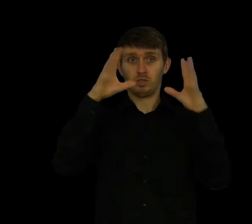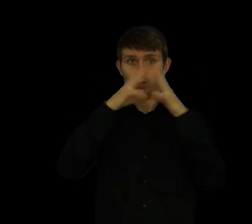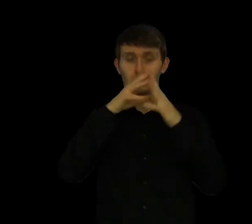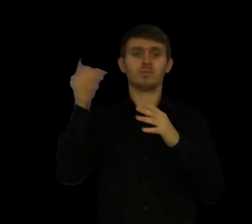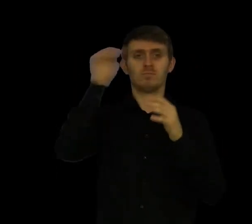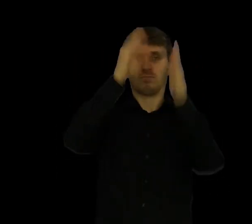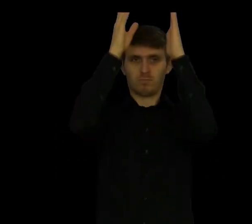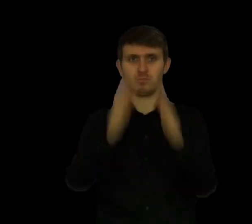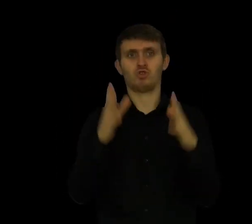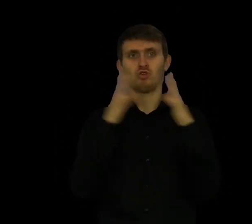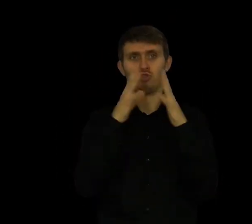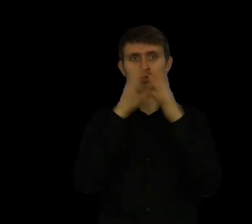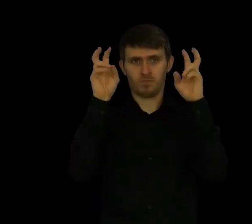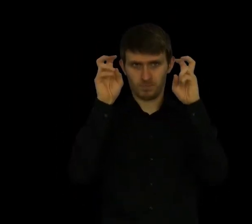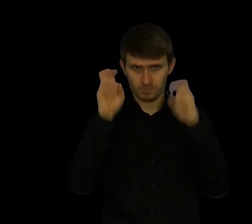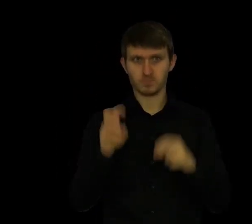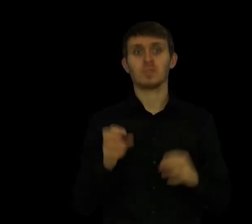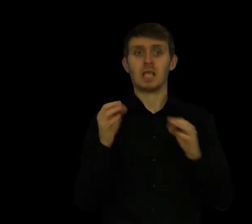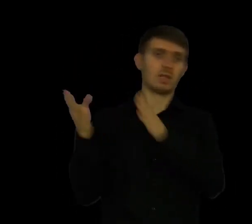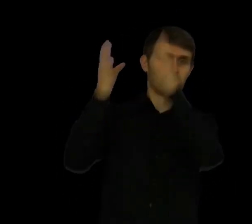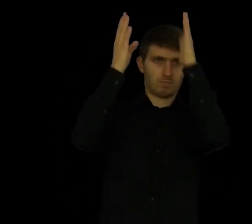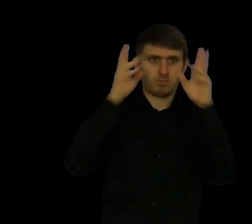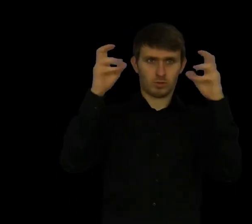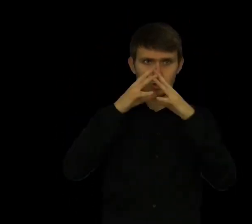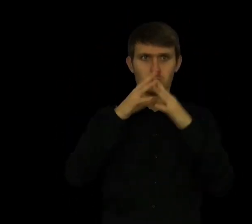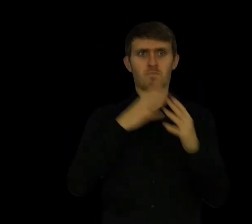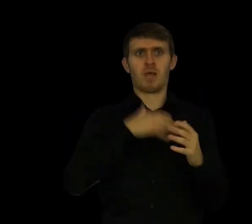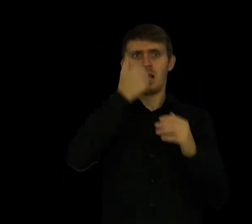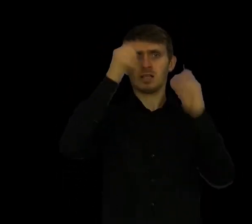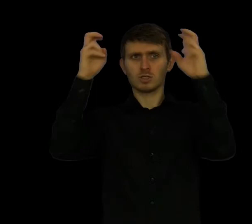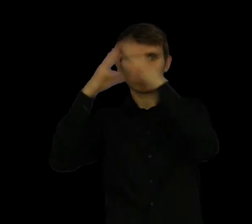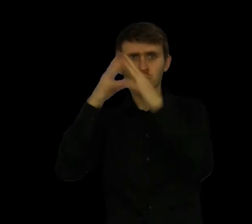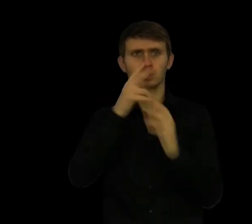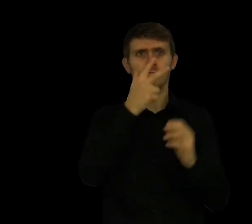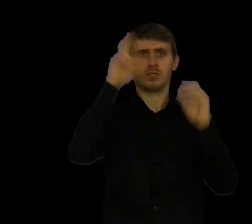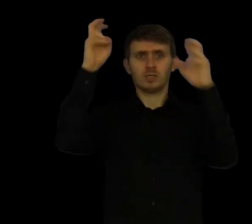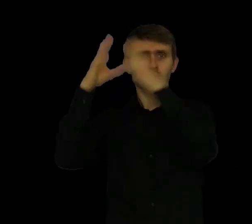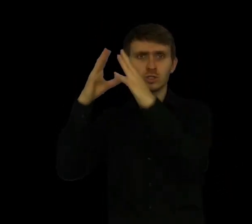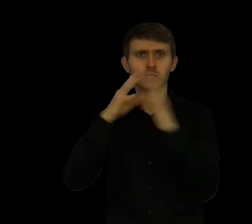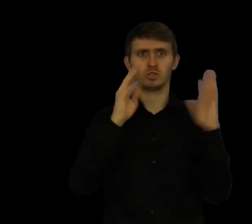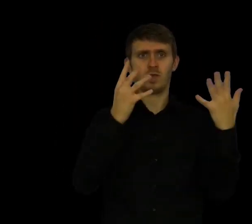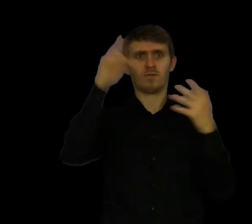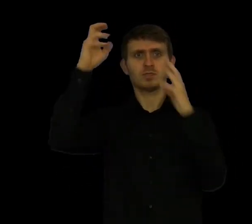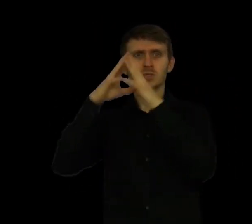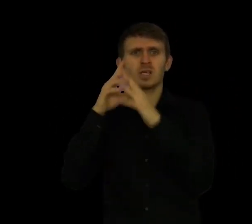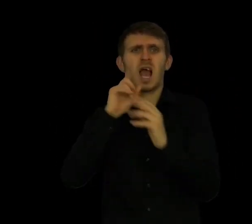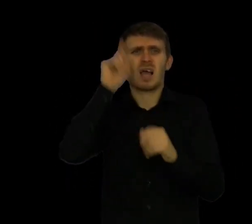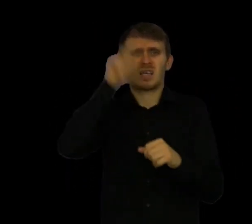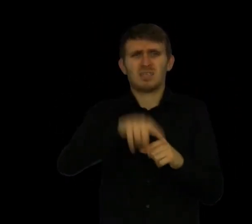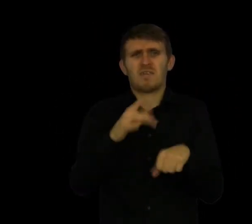that 110 in the tens place. And now we focus on the tens place. We have 110 plus 3 tens plus 9